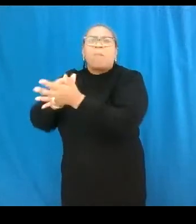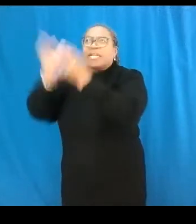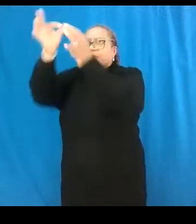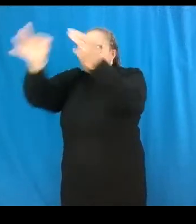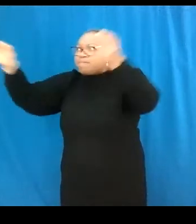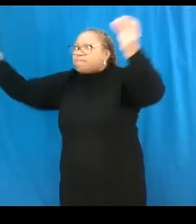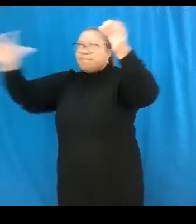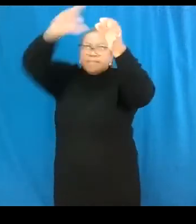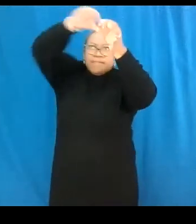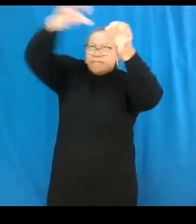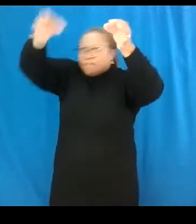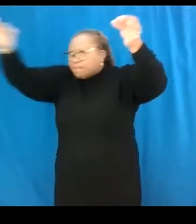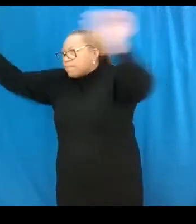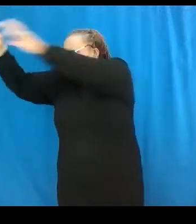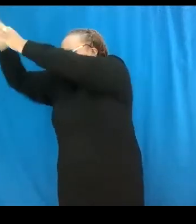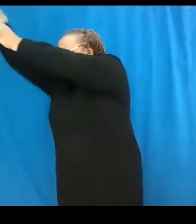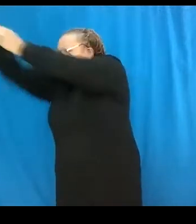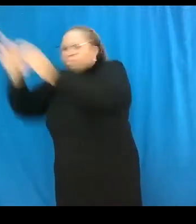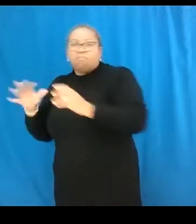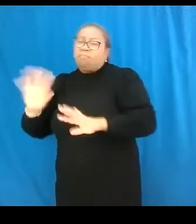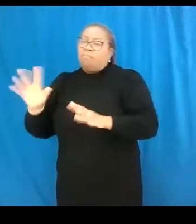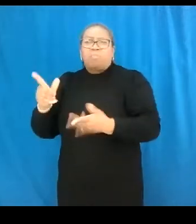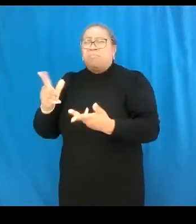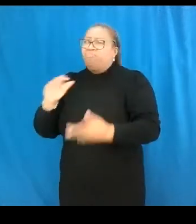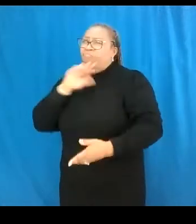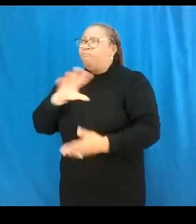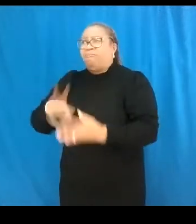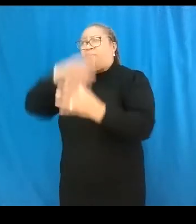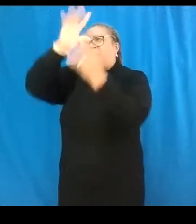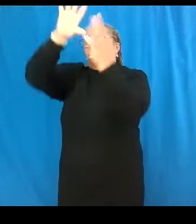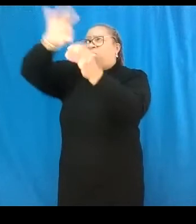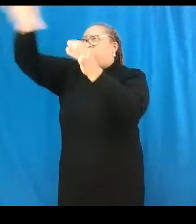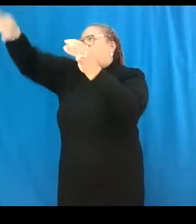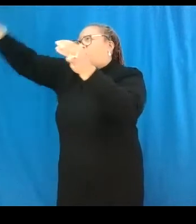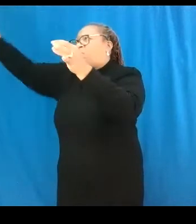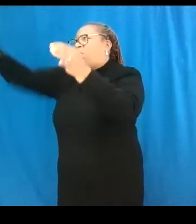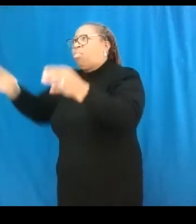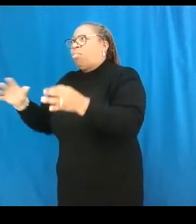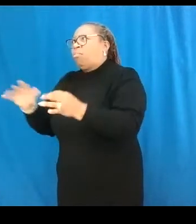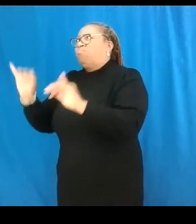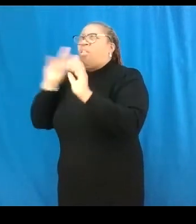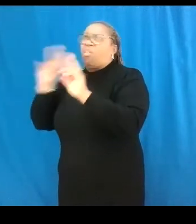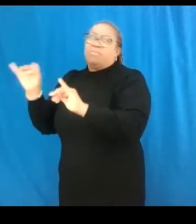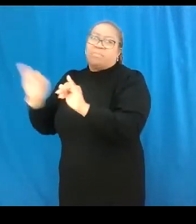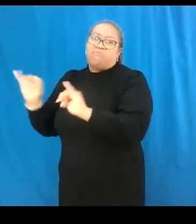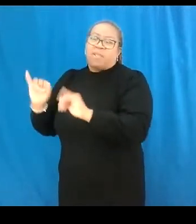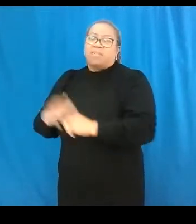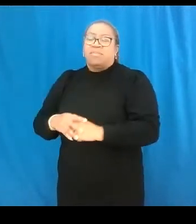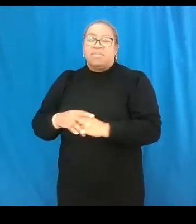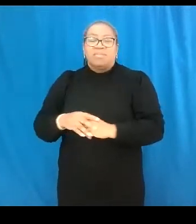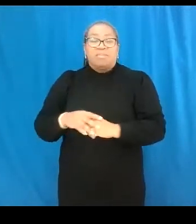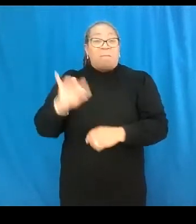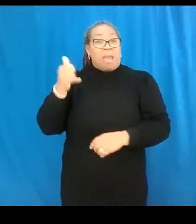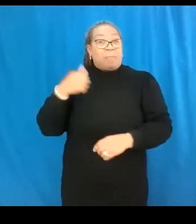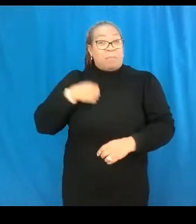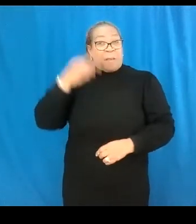I didn't do a good job. And my mom is probably watching this. Mom,